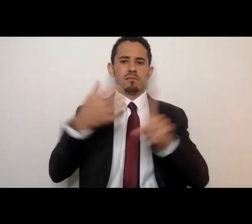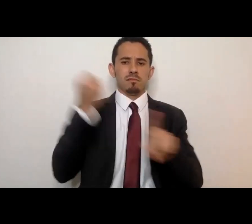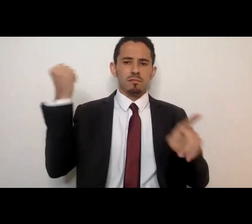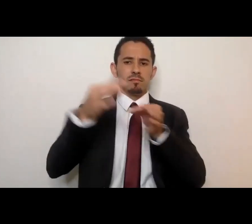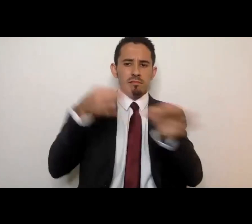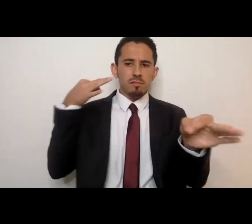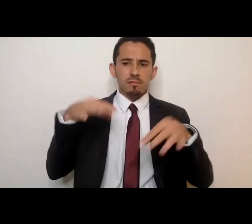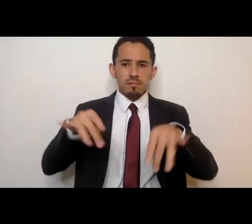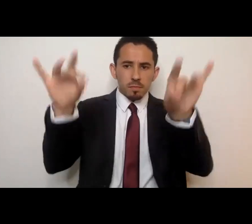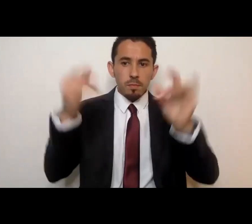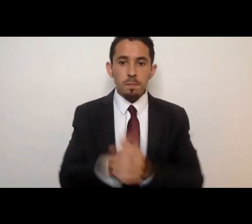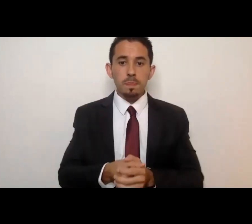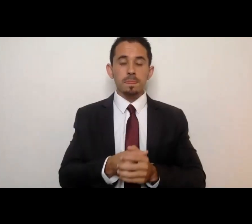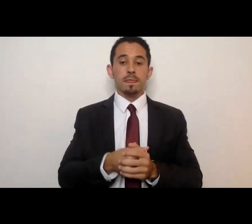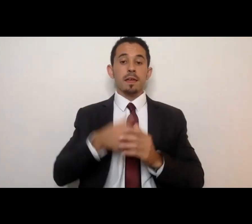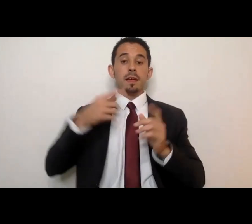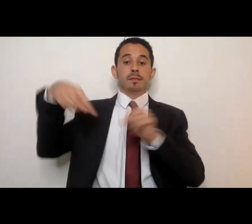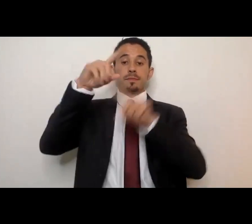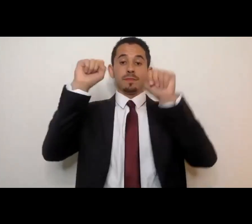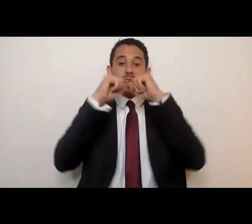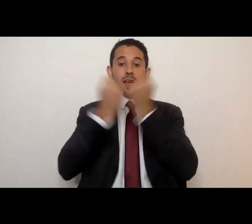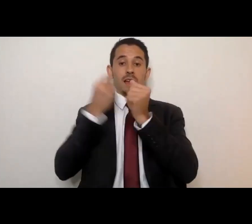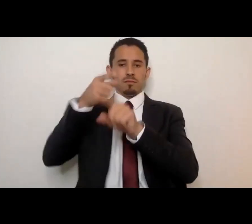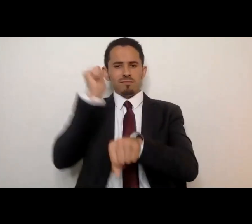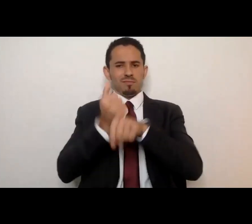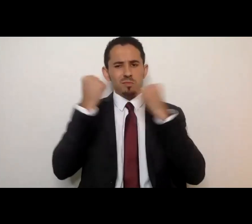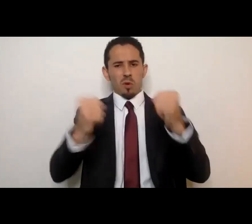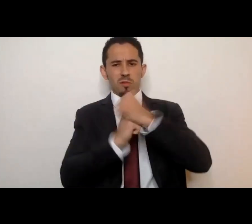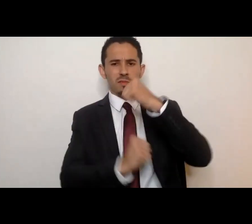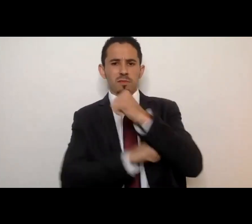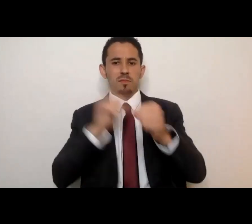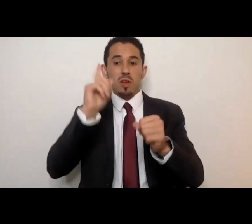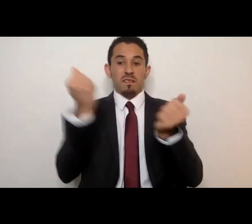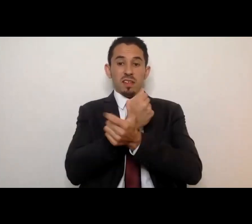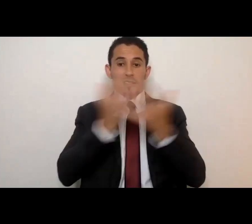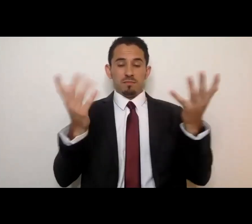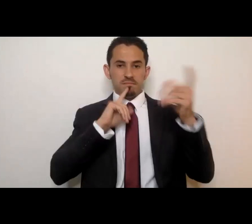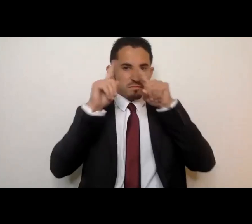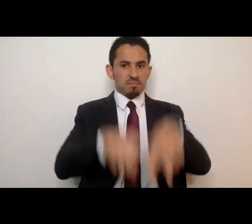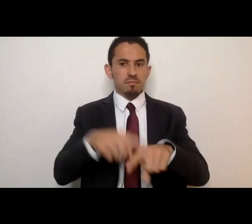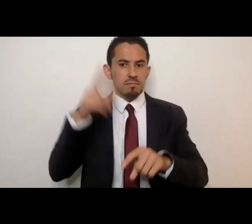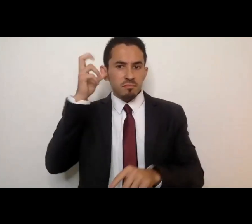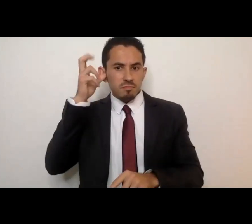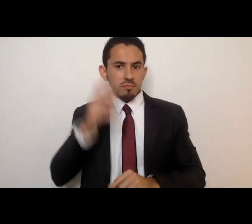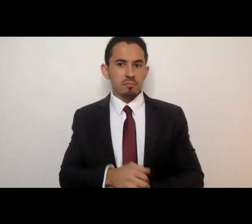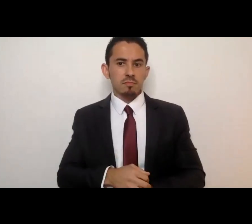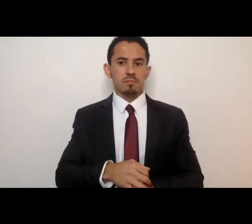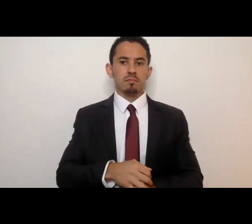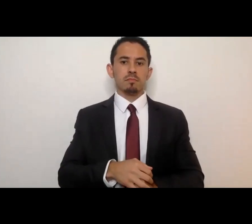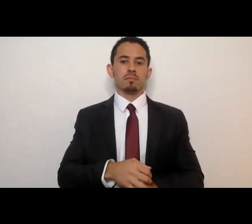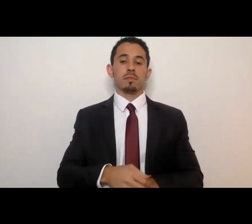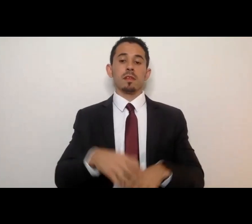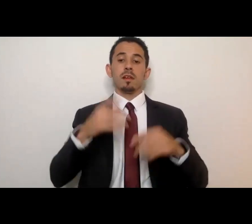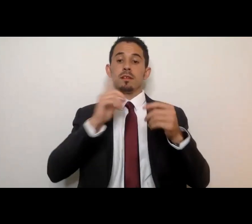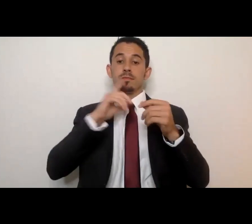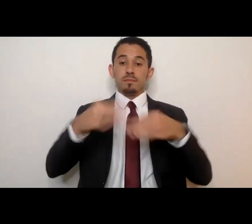disparities. They experience language deprivation and don't have access to language acquisition. And a lot of